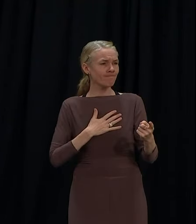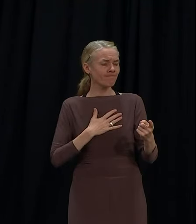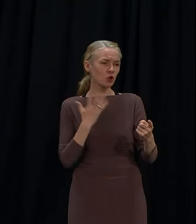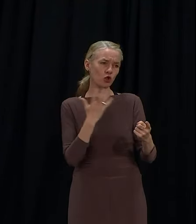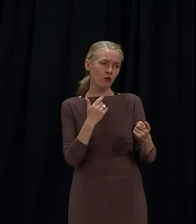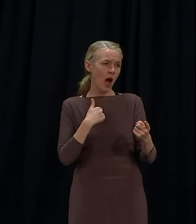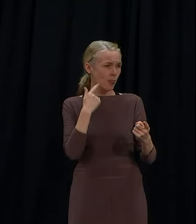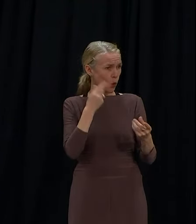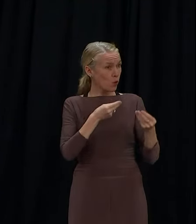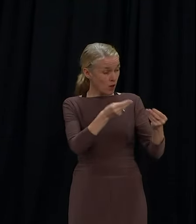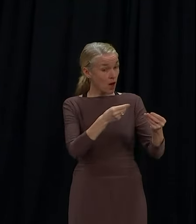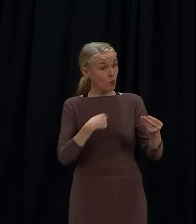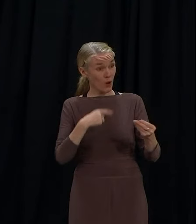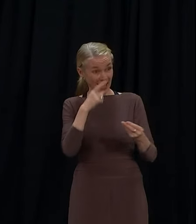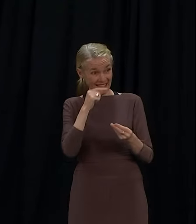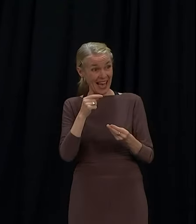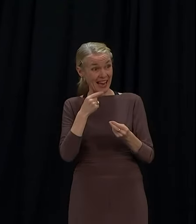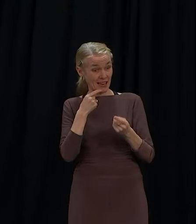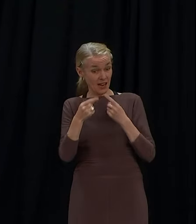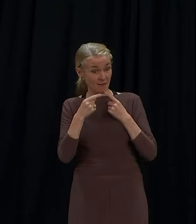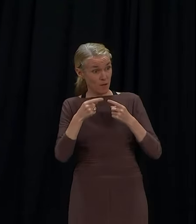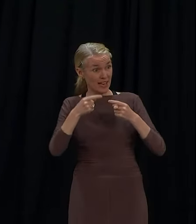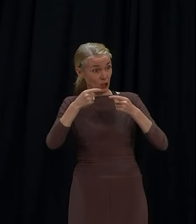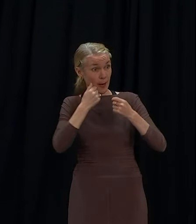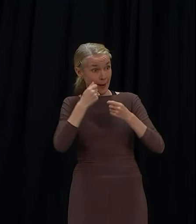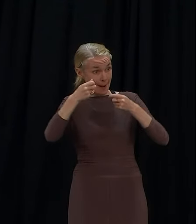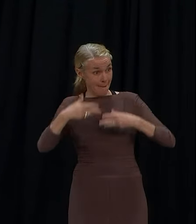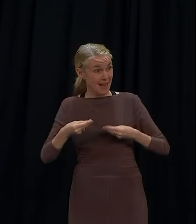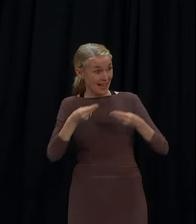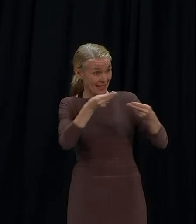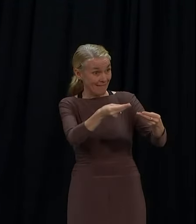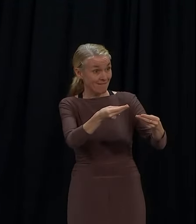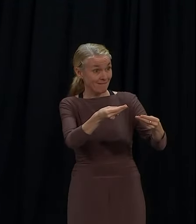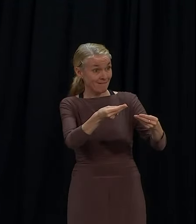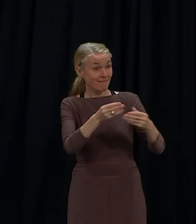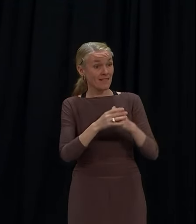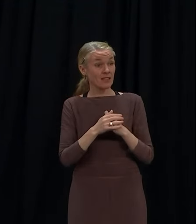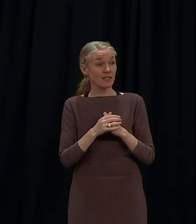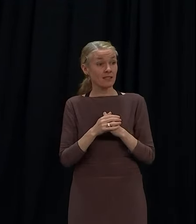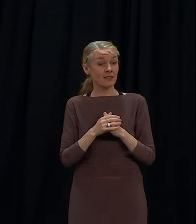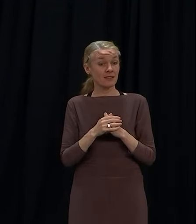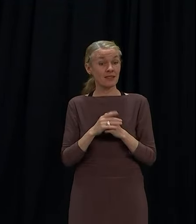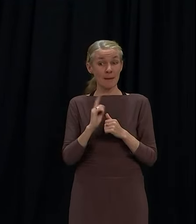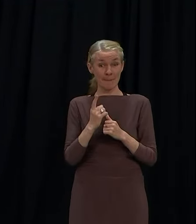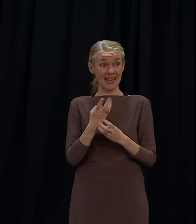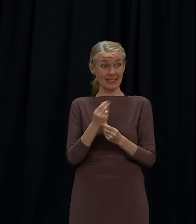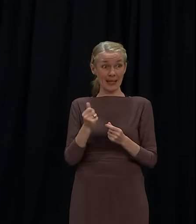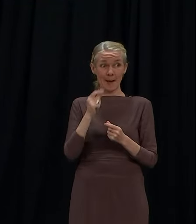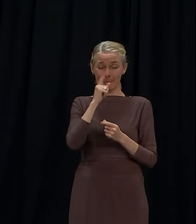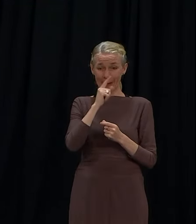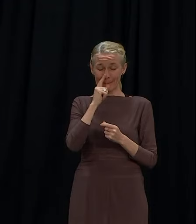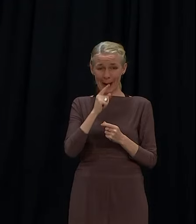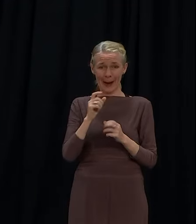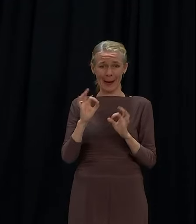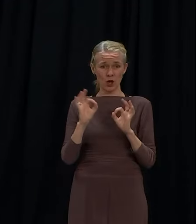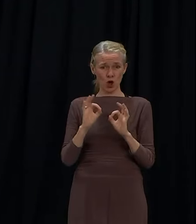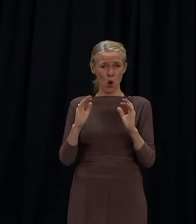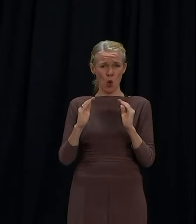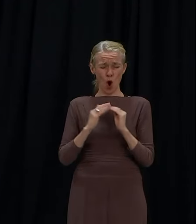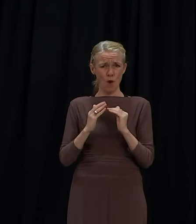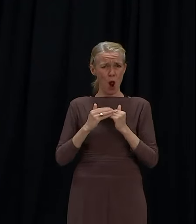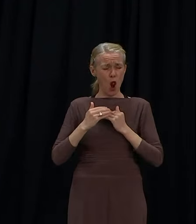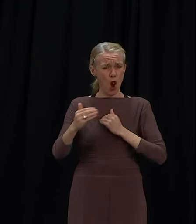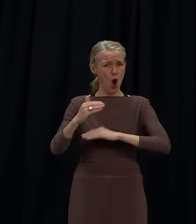numbers for each of those social providers on how many they've reached so far. But these are our chronically homeless. Prime Minister, Happy to.